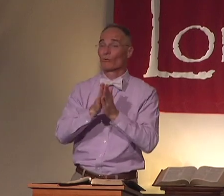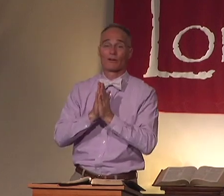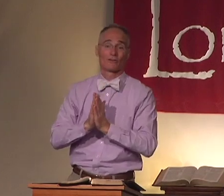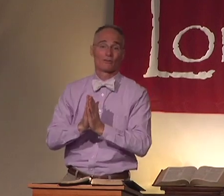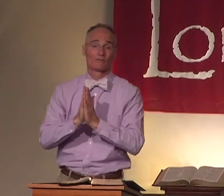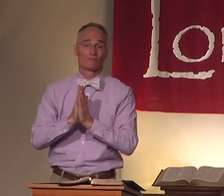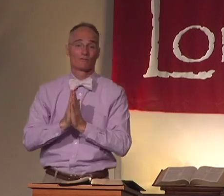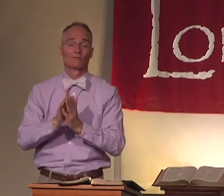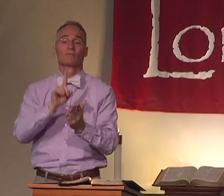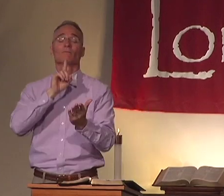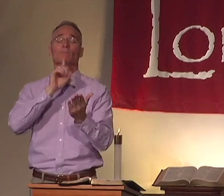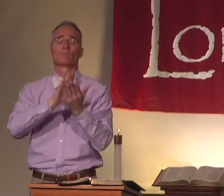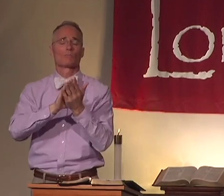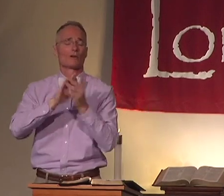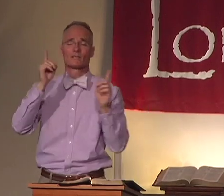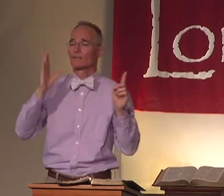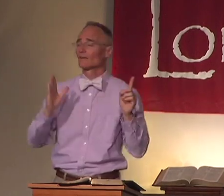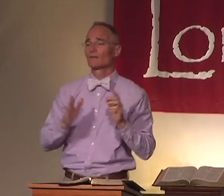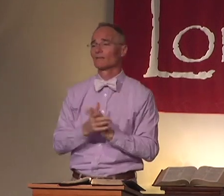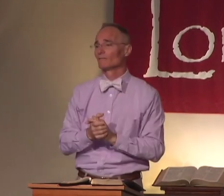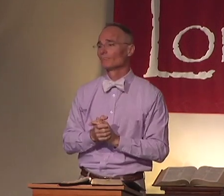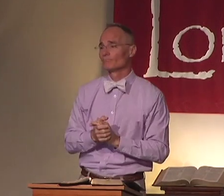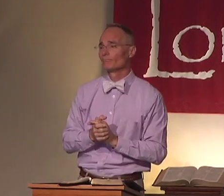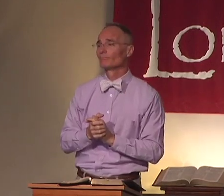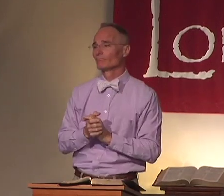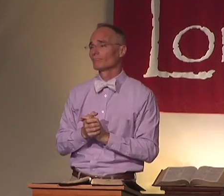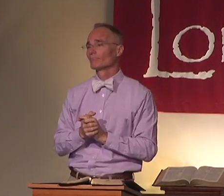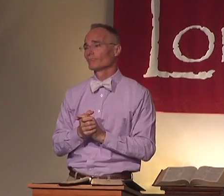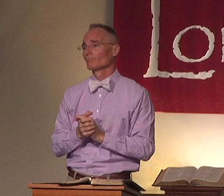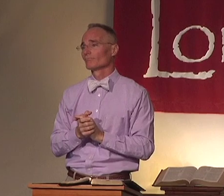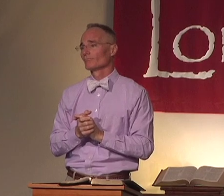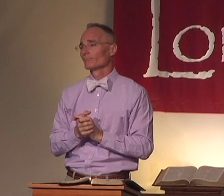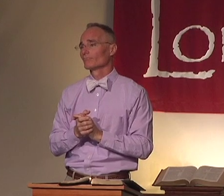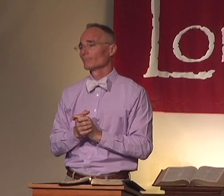You know, if that's your prayer, praise God.